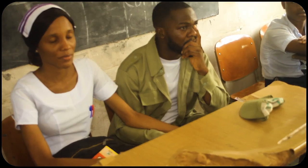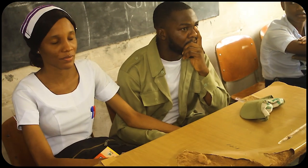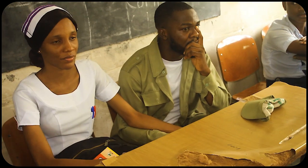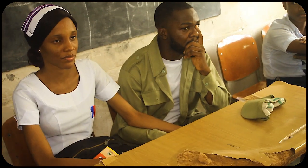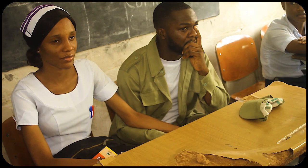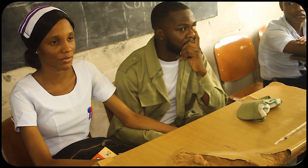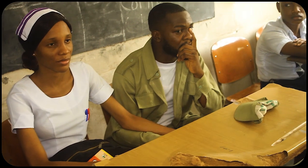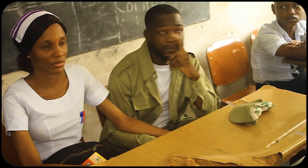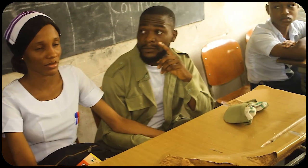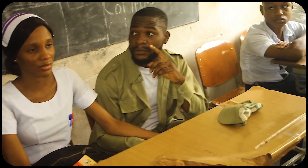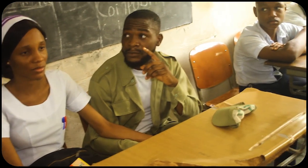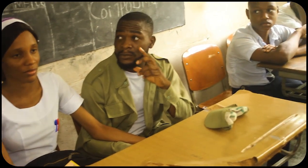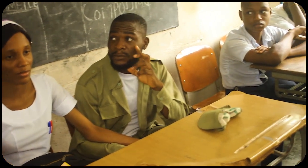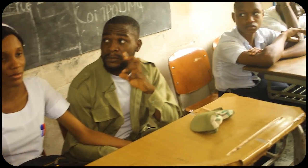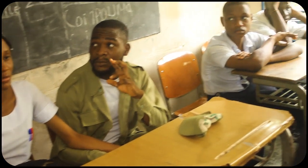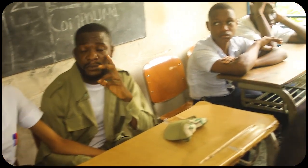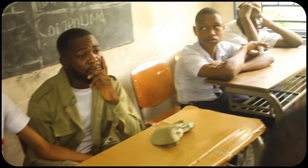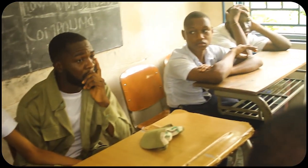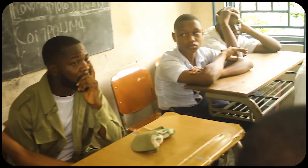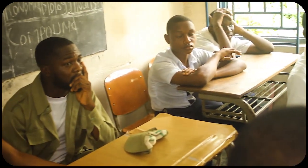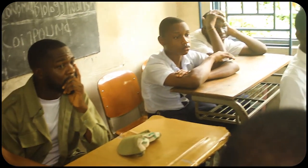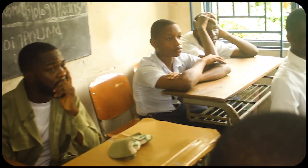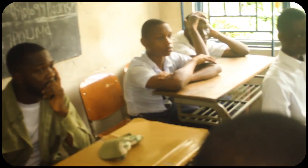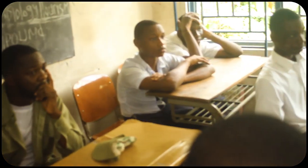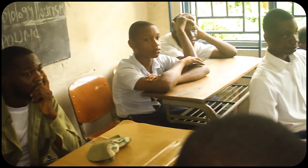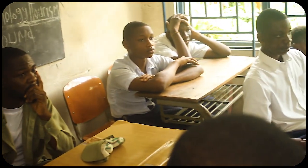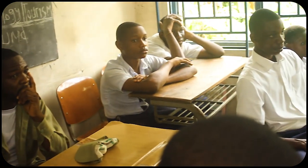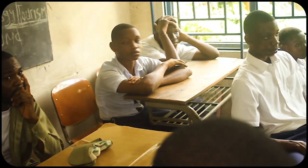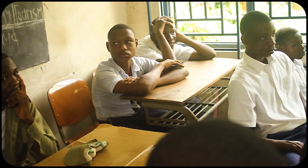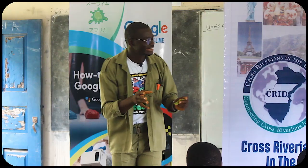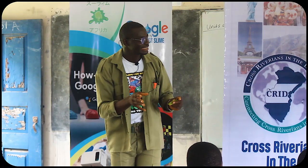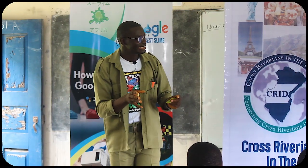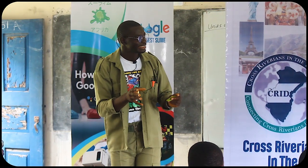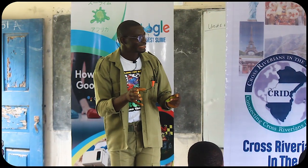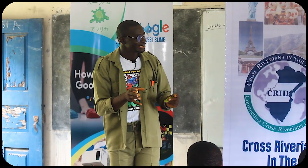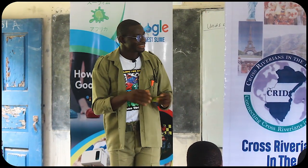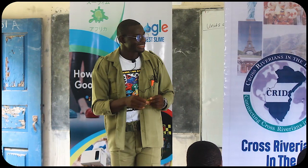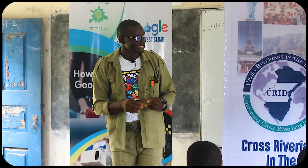and then create a concoction of drug.